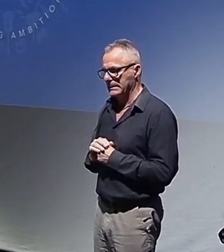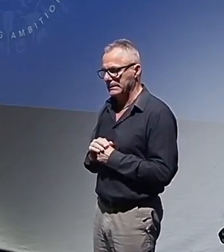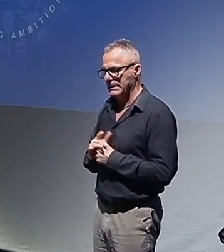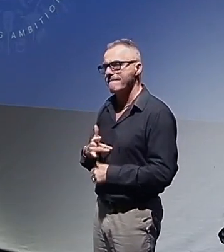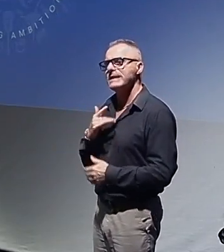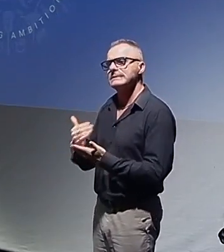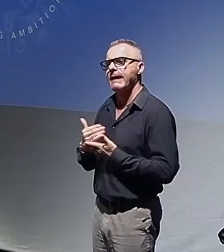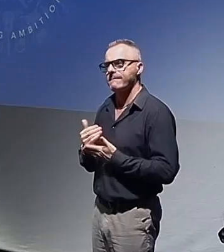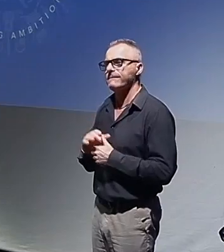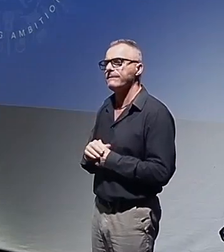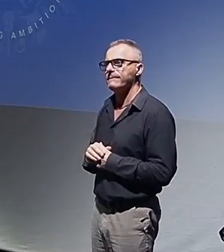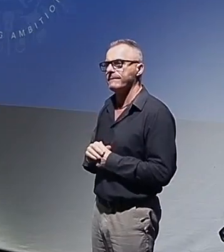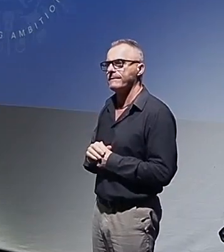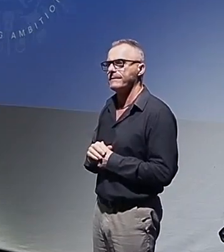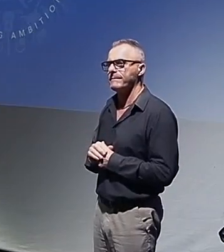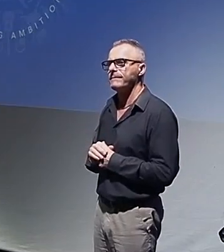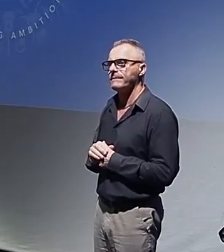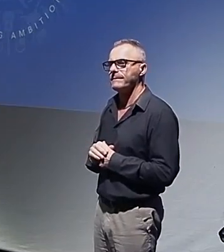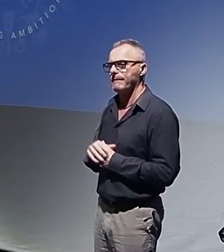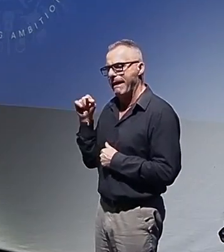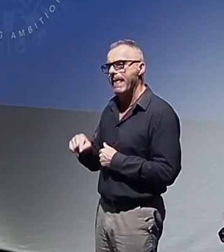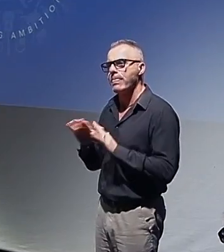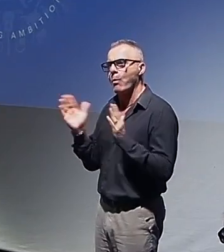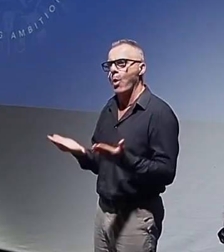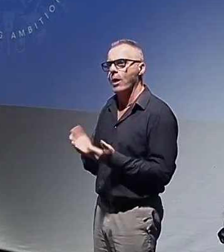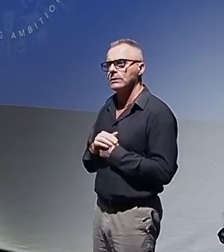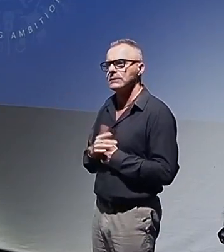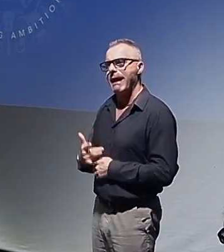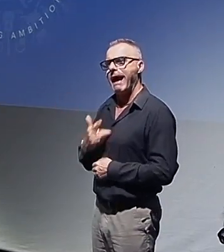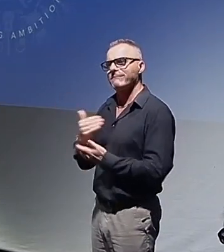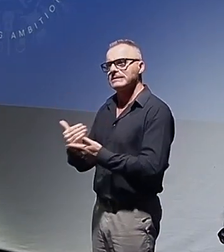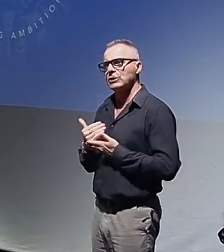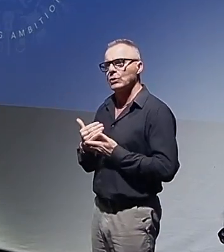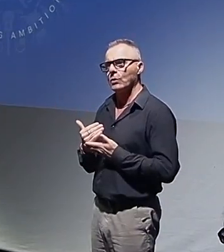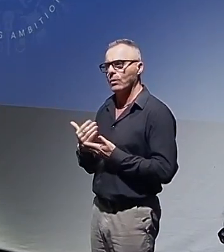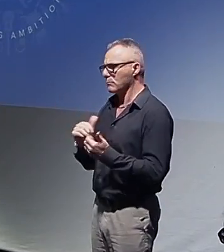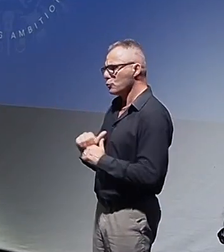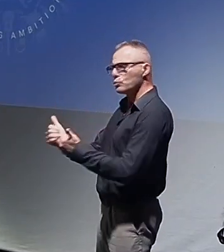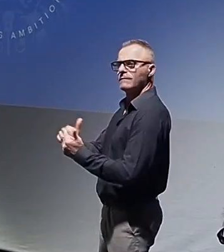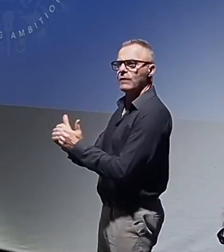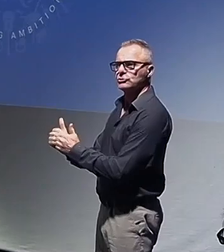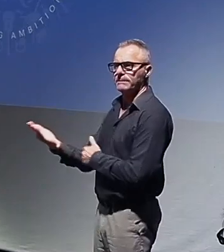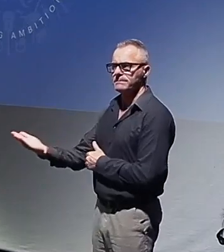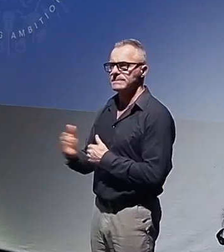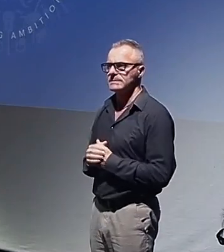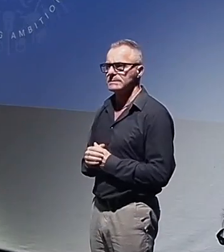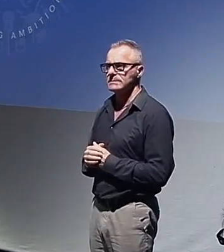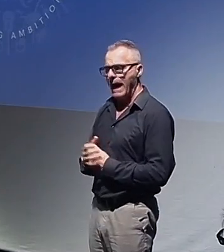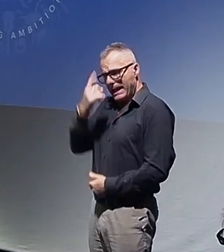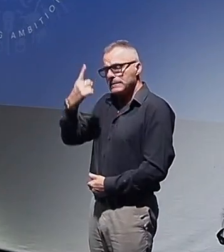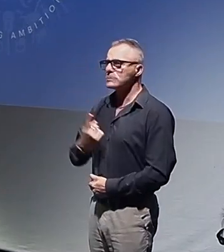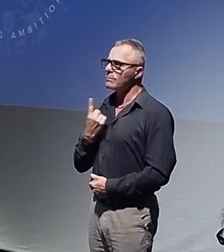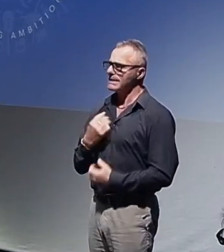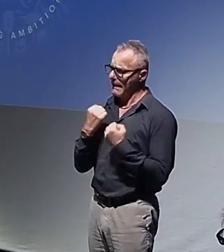feel safe in the world, feel secure in my friendships, understand myself